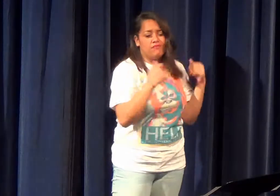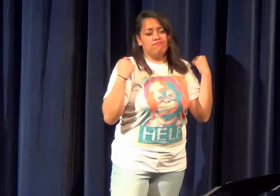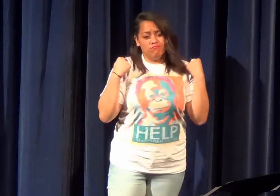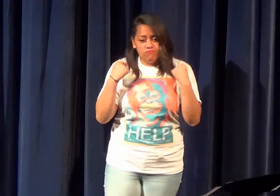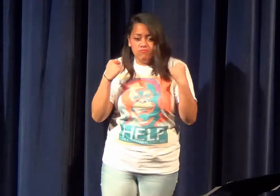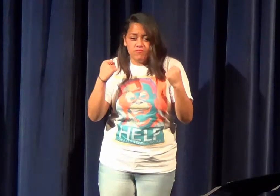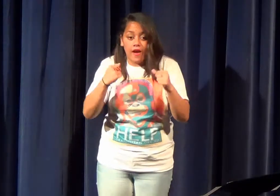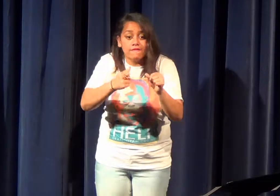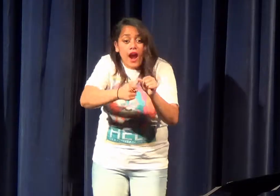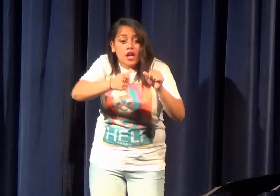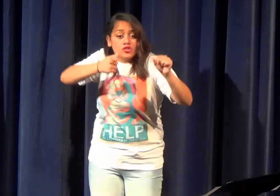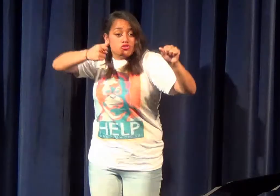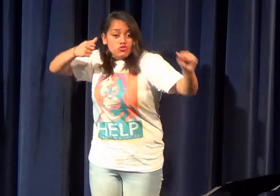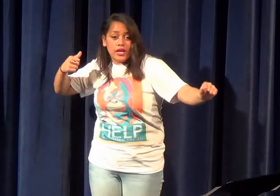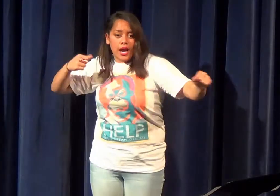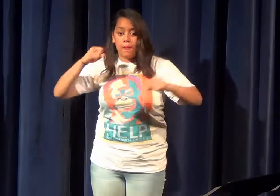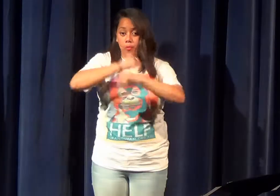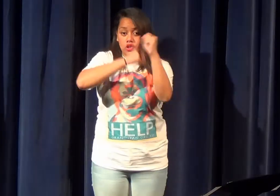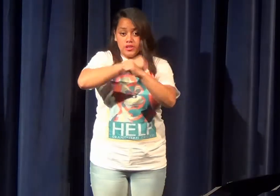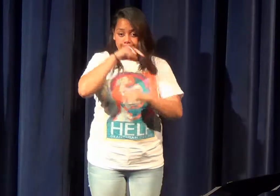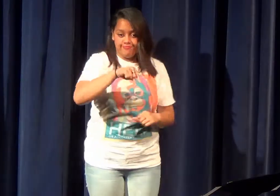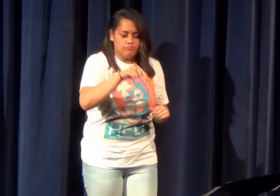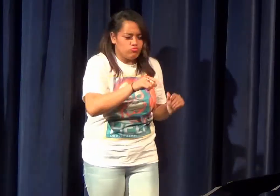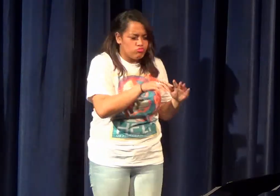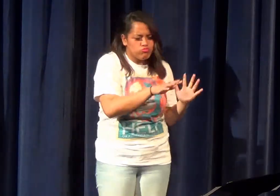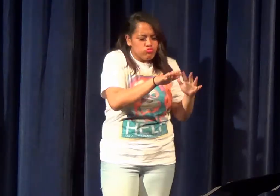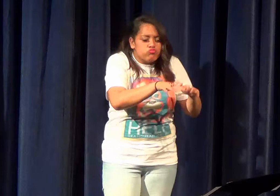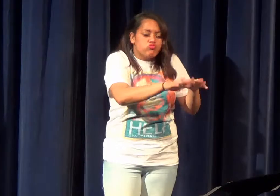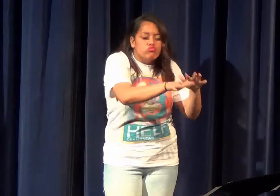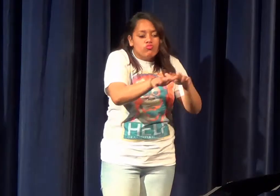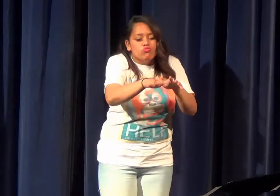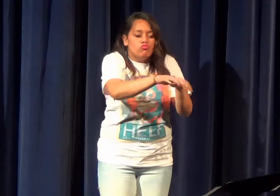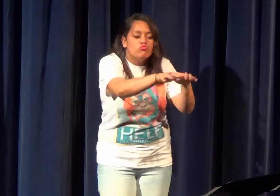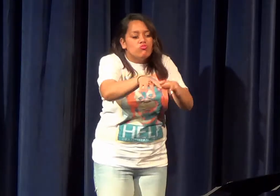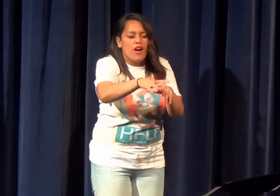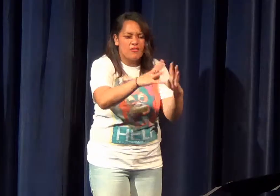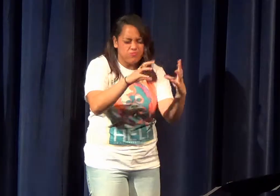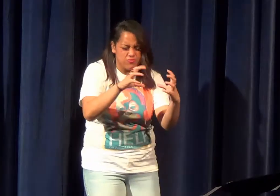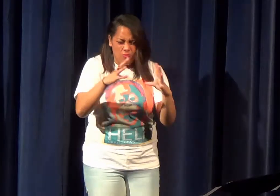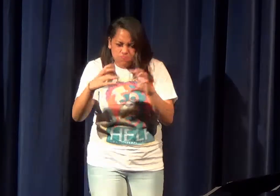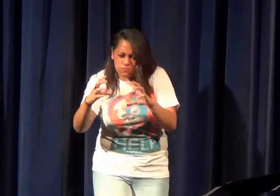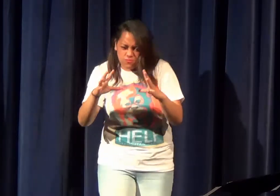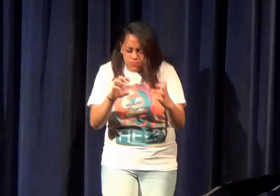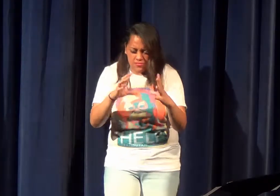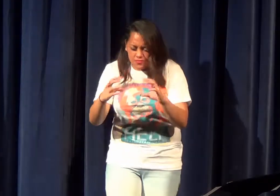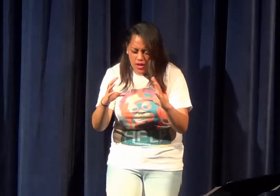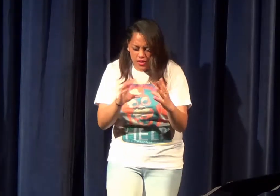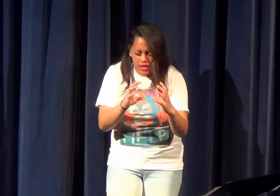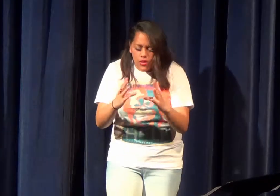And they put that onto a big truck, which goes off to a factory. And it's taken into a machine, processed, squished